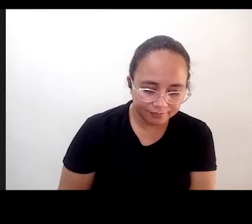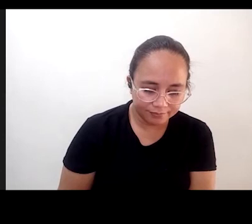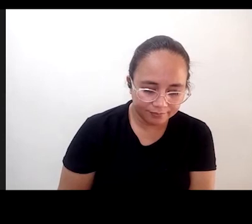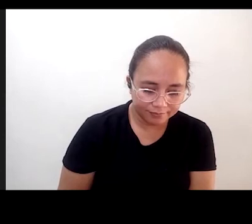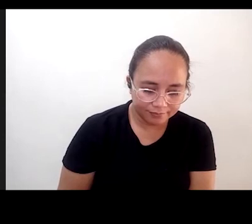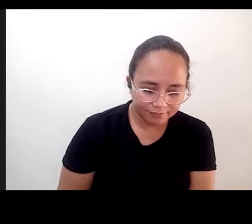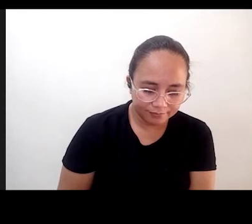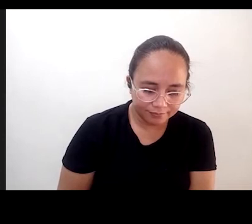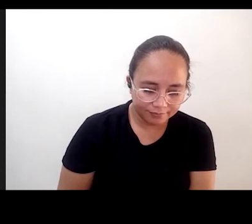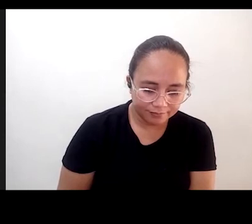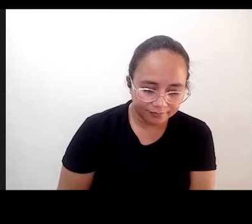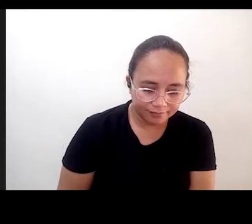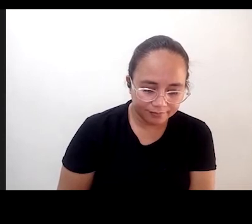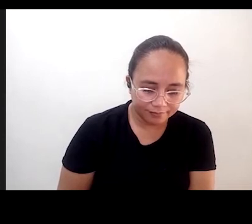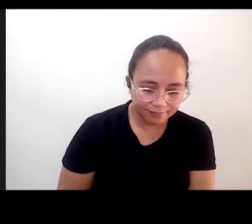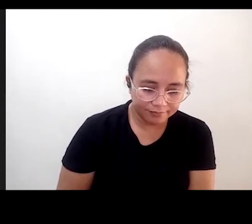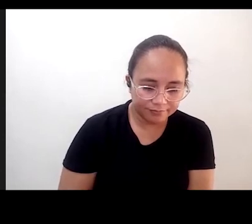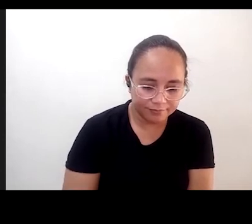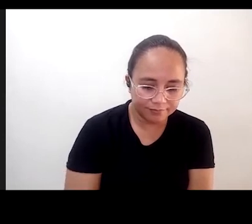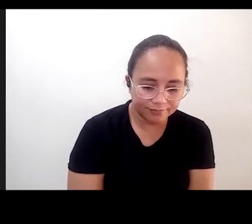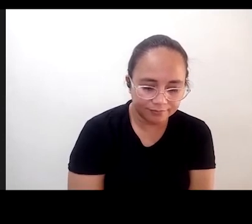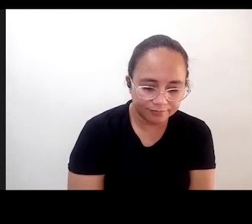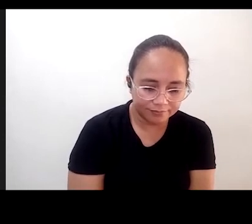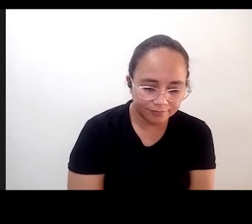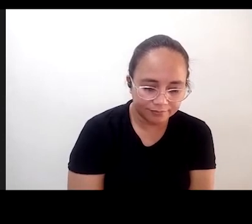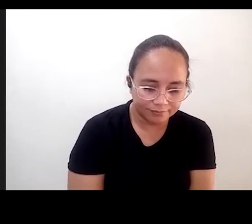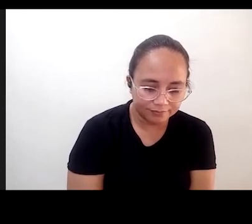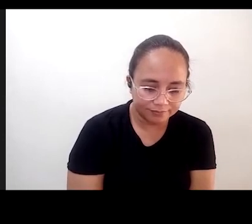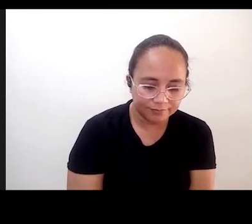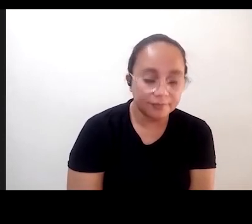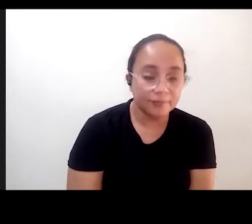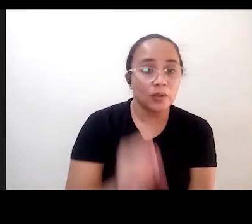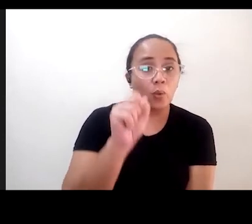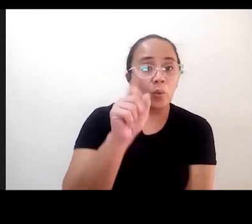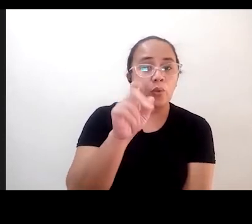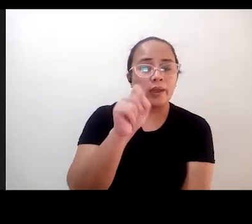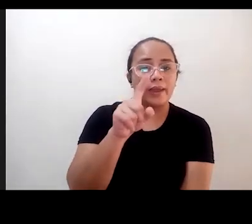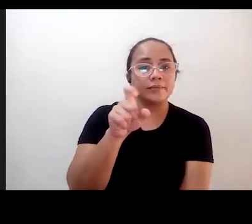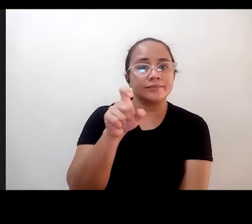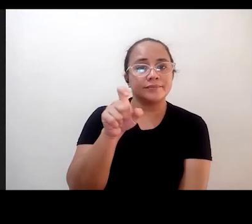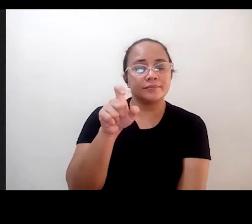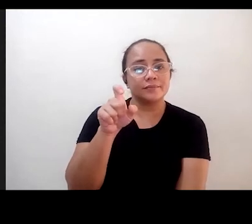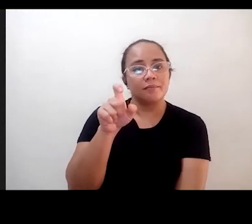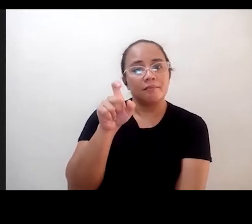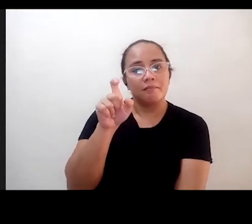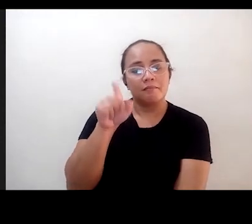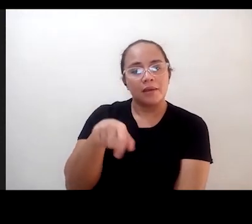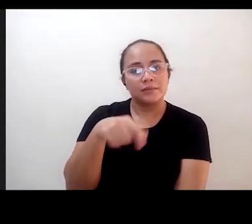okay, so this should be